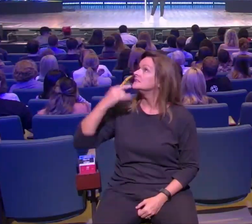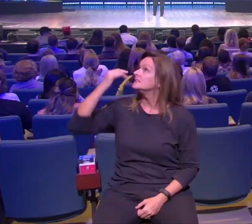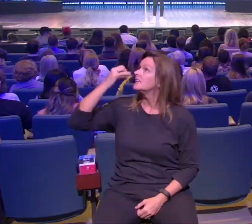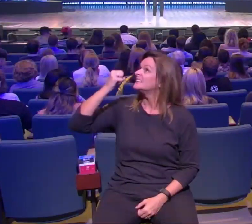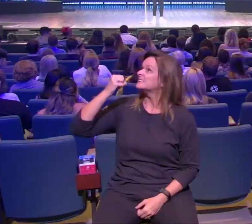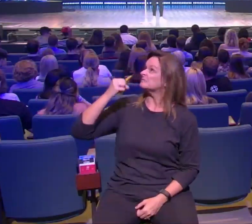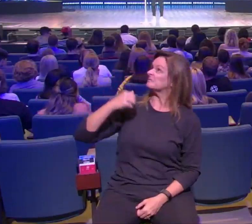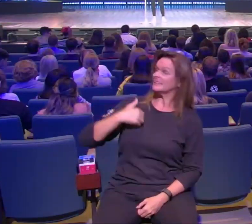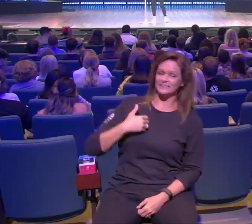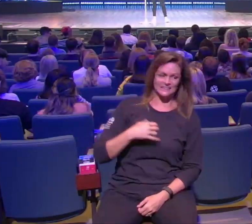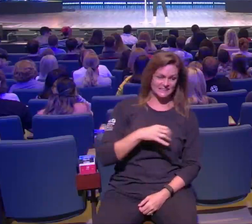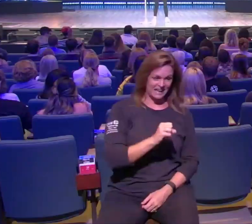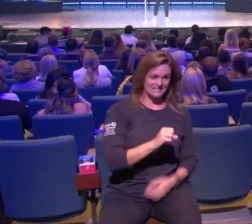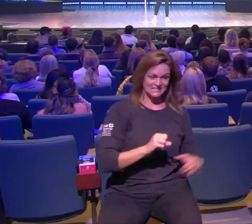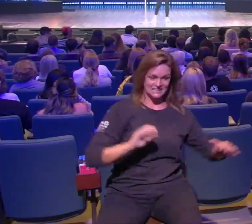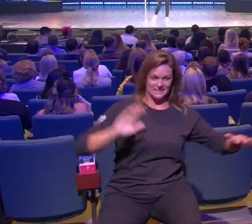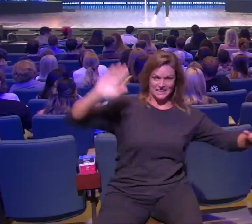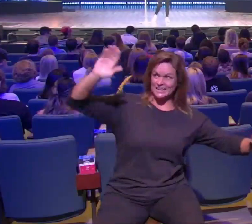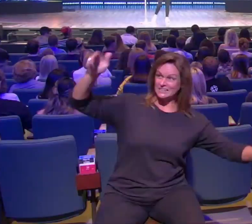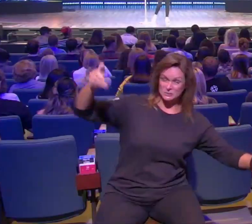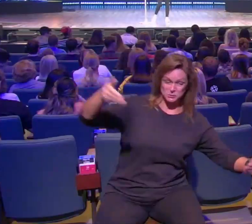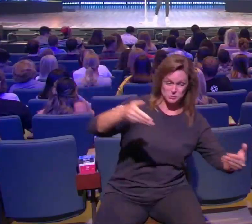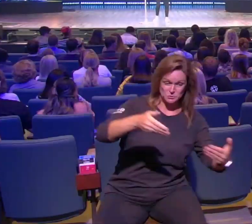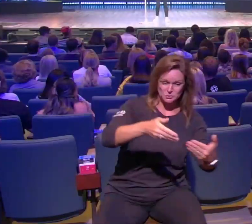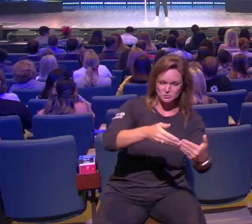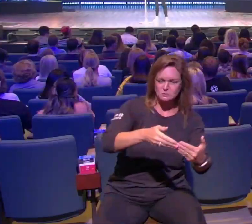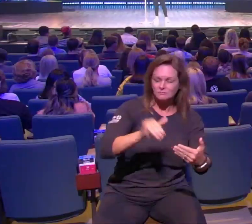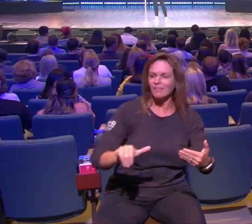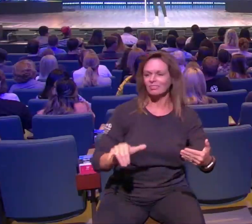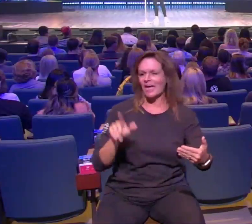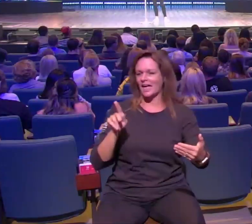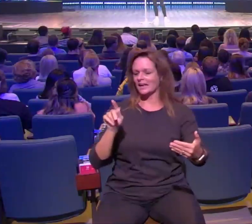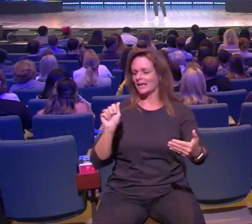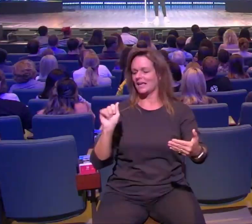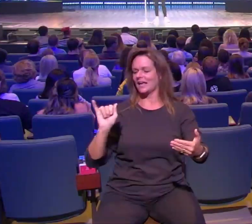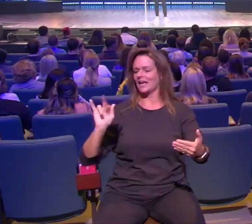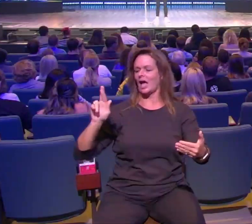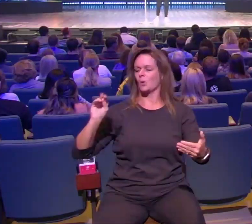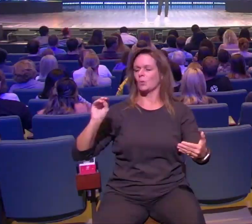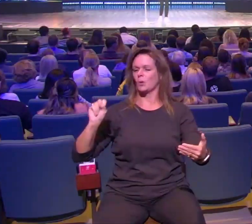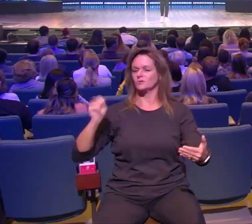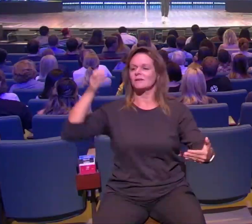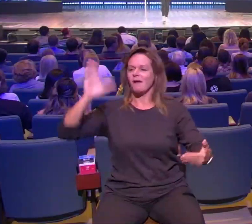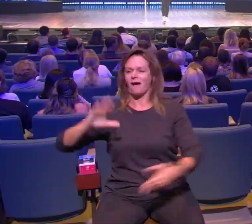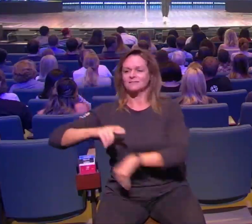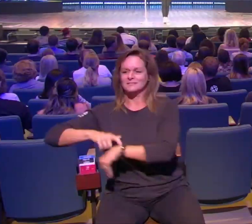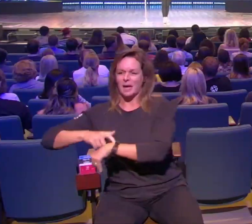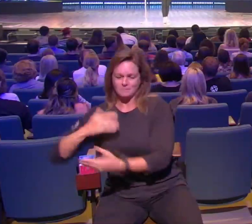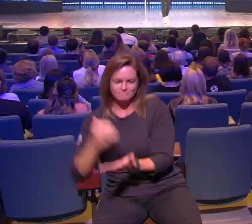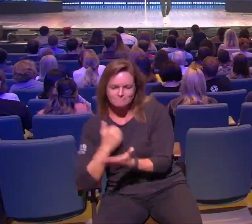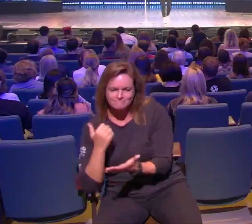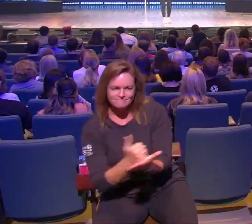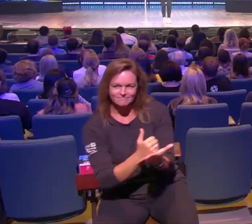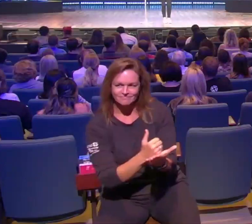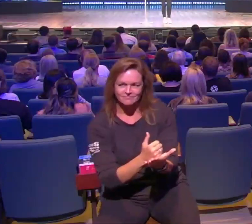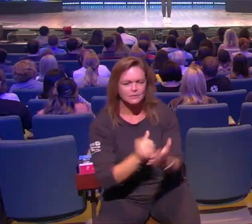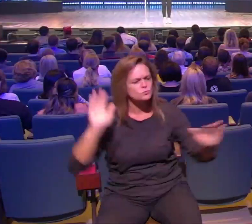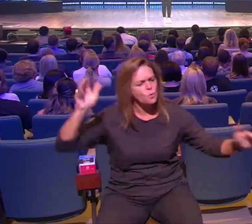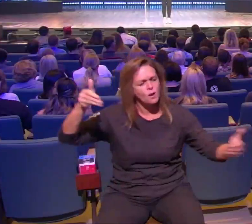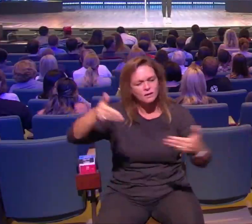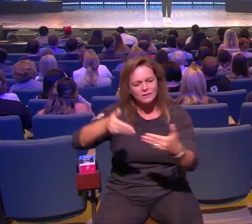See, God has put this word on my heart as we step into this new